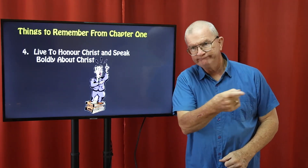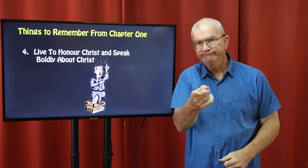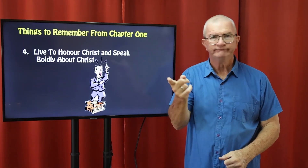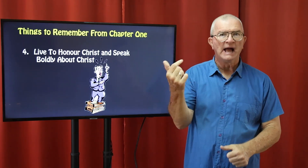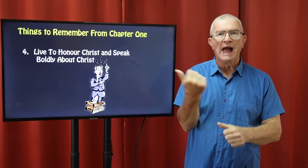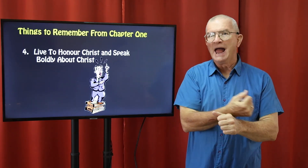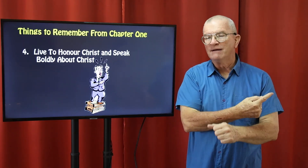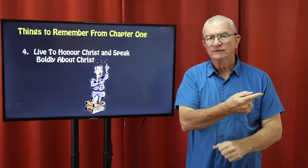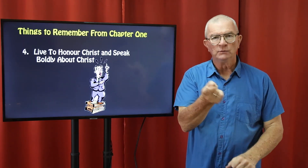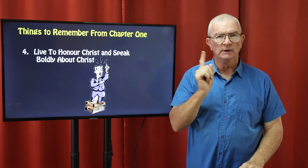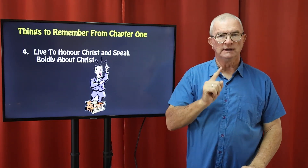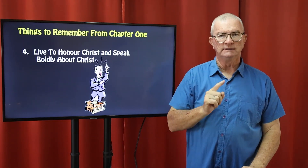tell everyone.